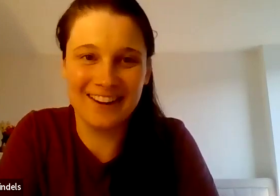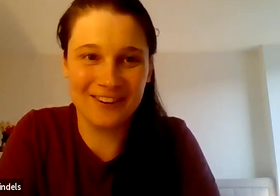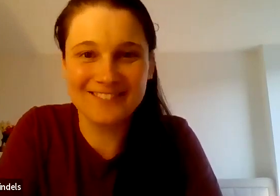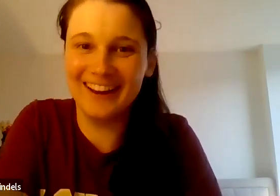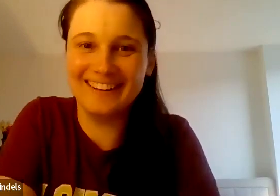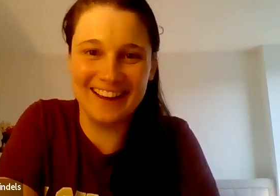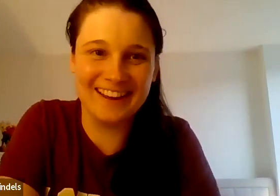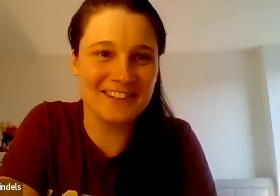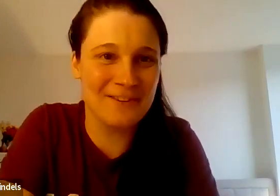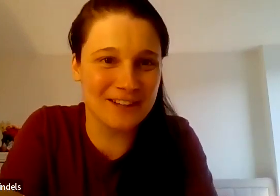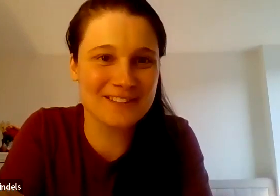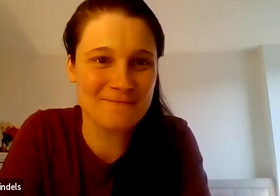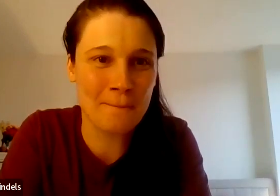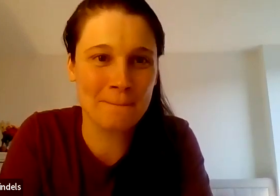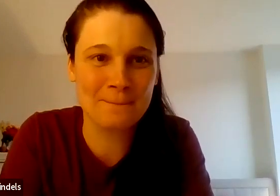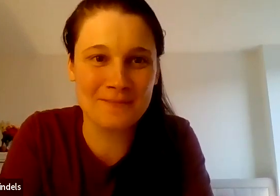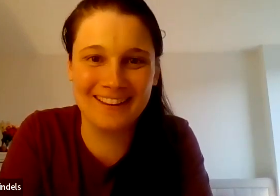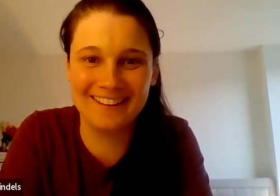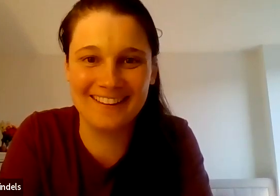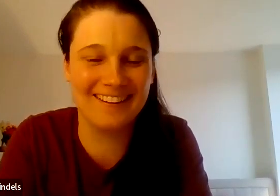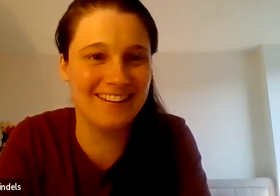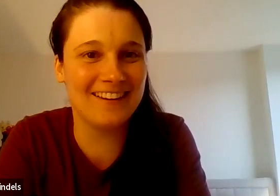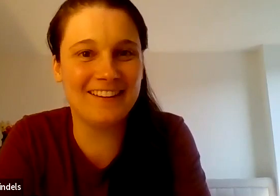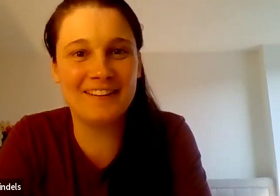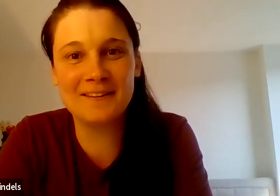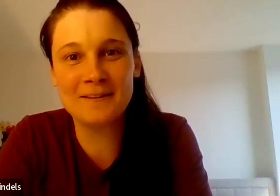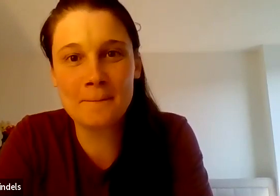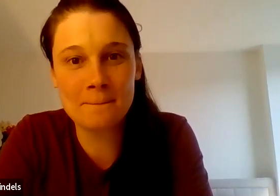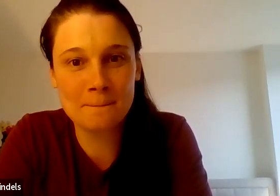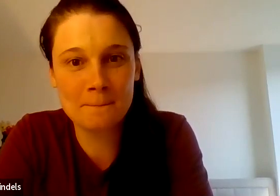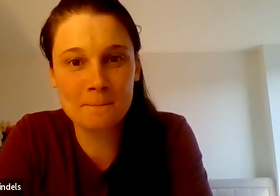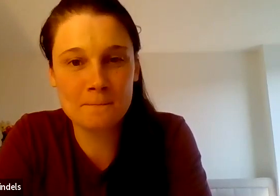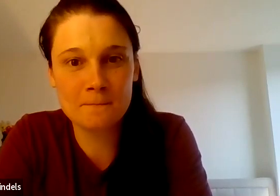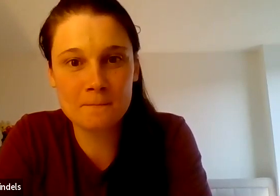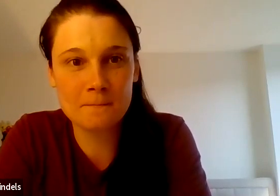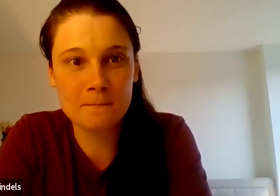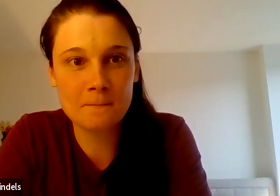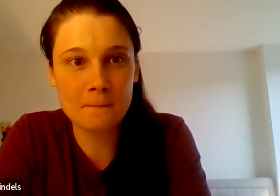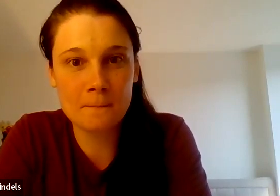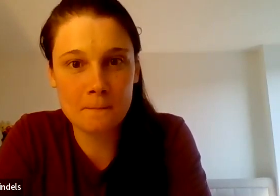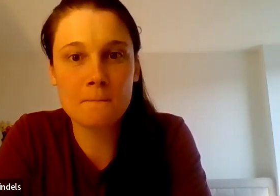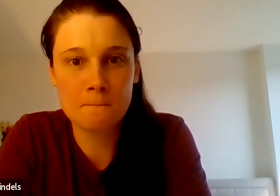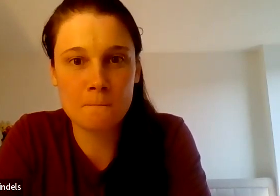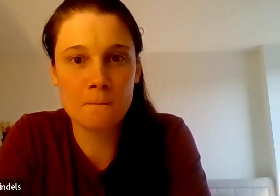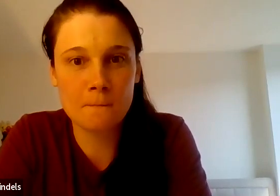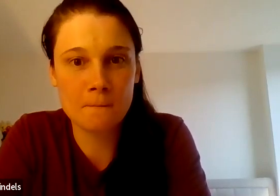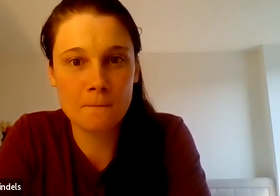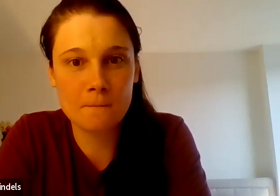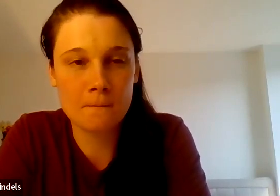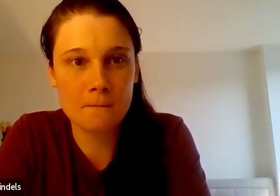work. Yeah, so that Or works. not at work. But you could say, you could spell your whole formal name and then say, but